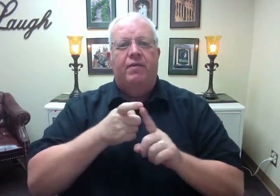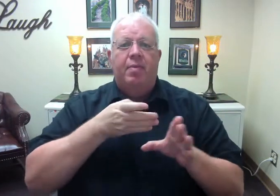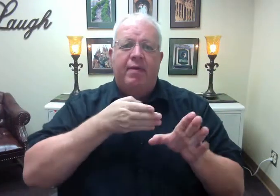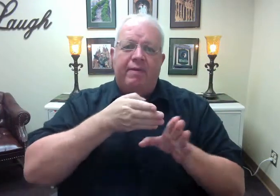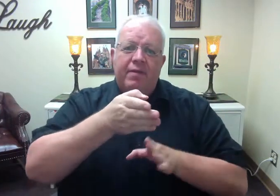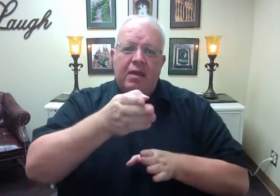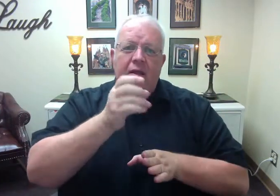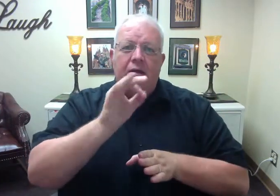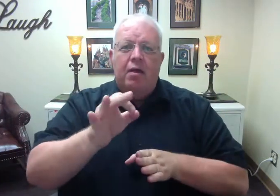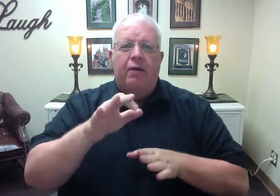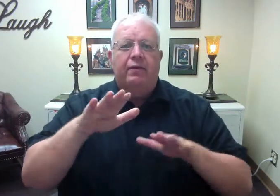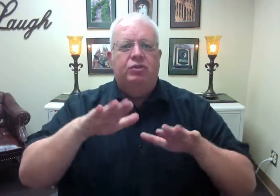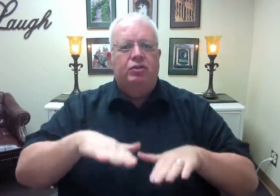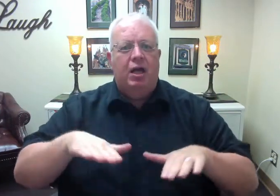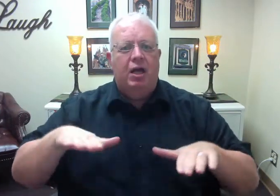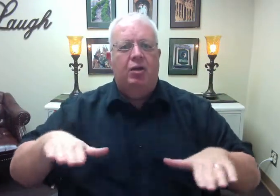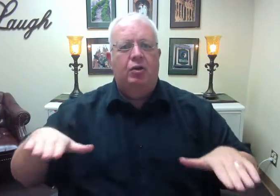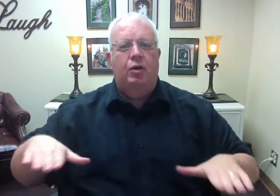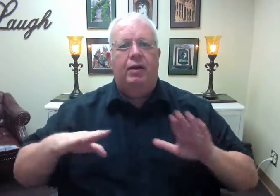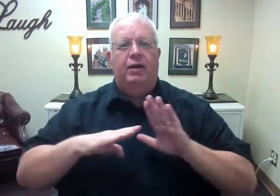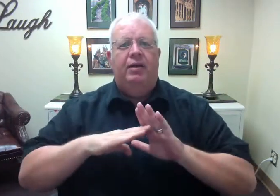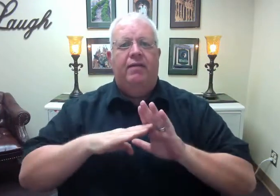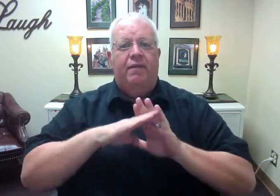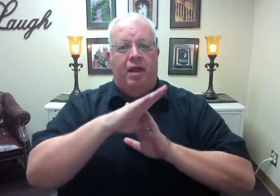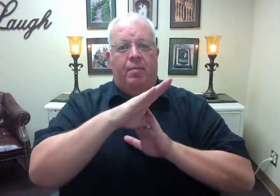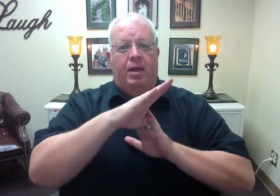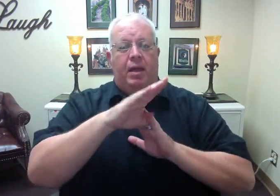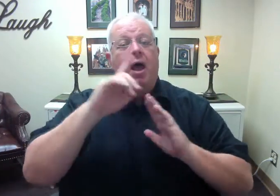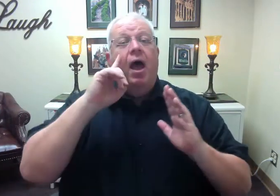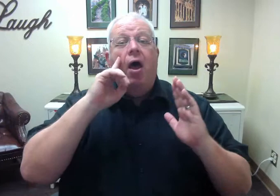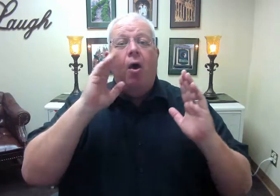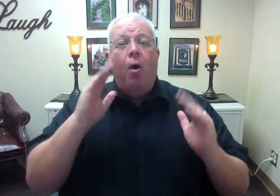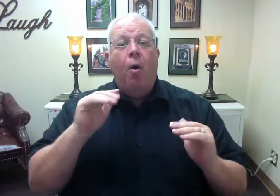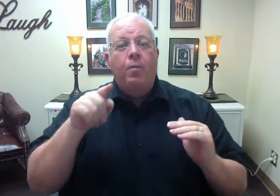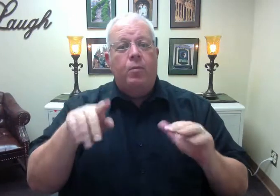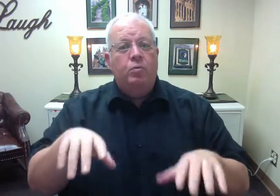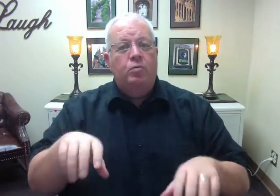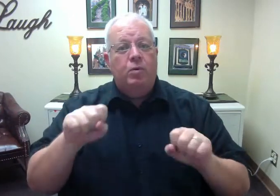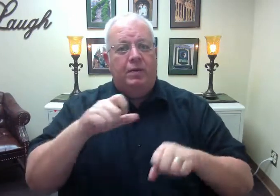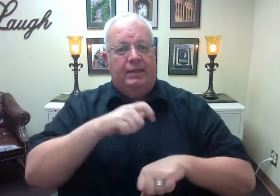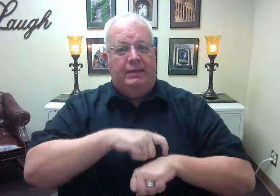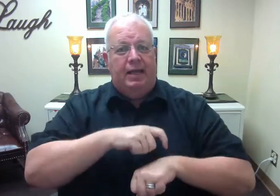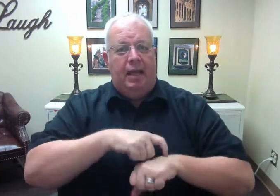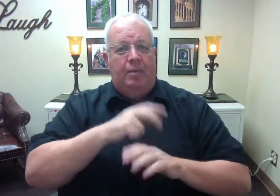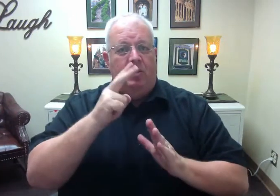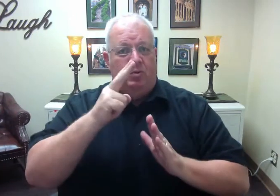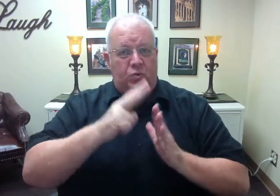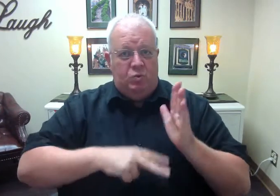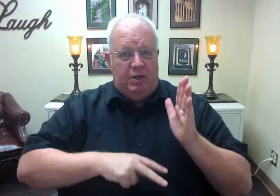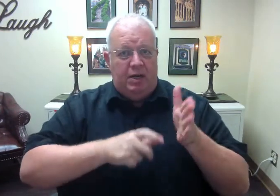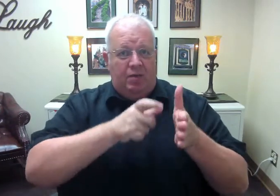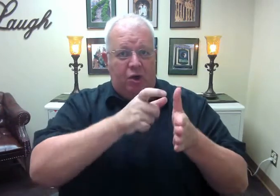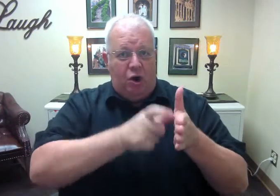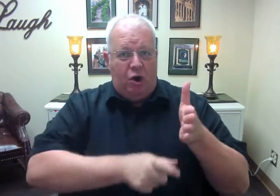I hope you took the time to read the articles and watch the video lectures that I gave you.